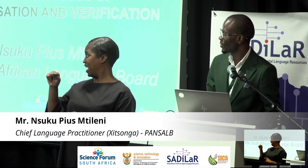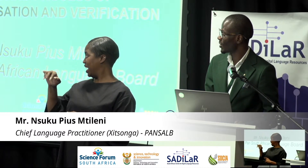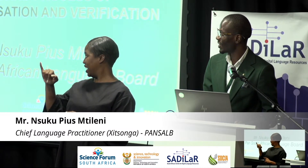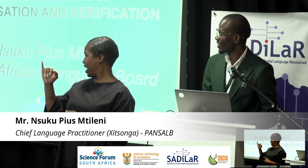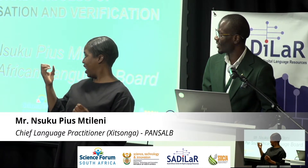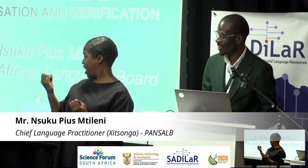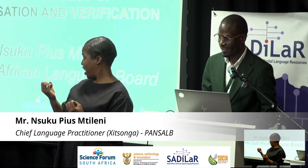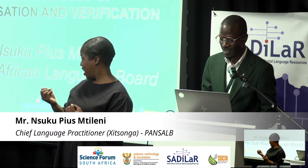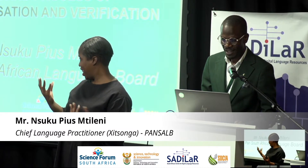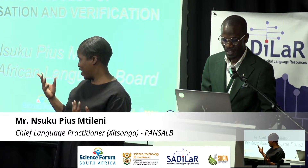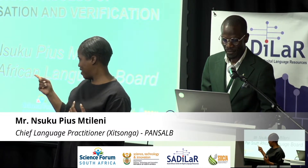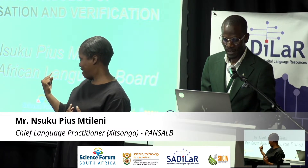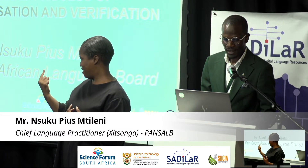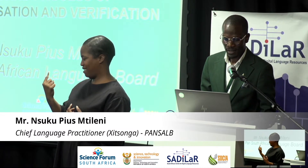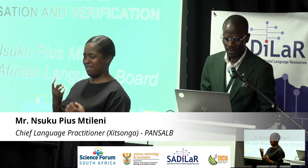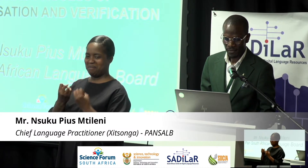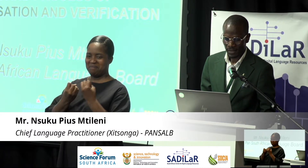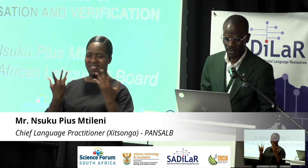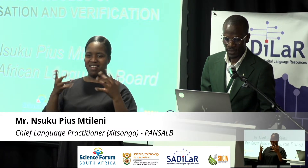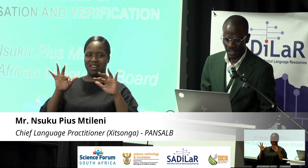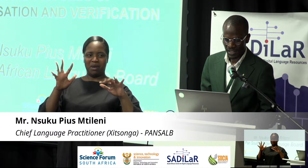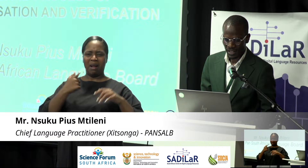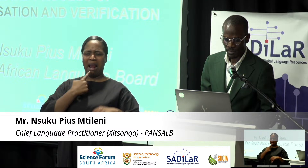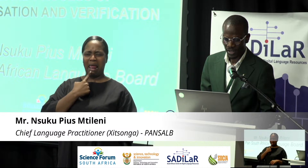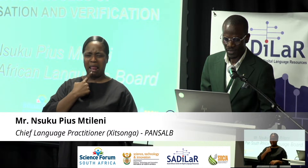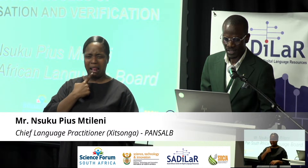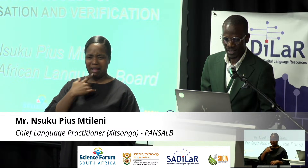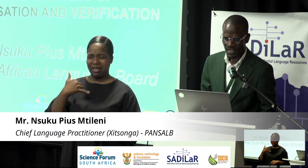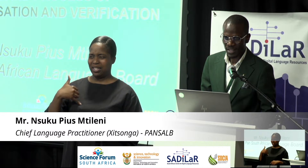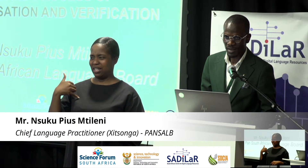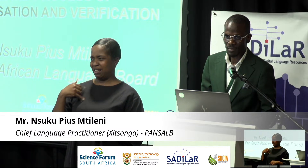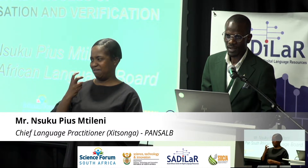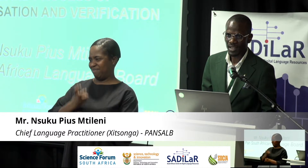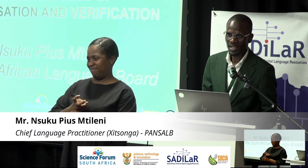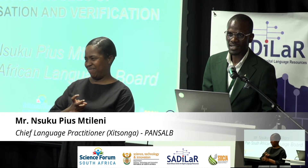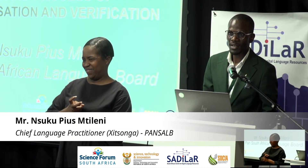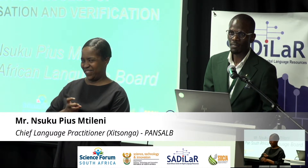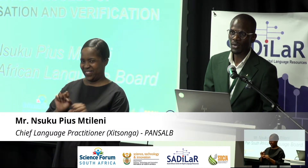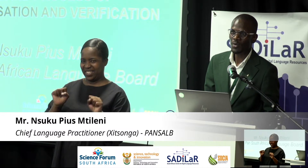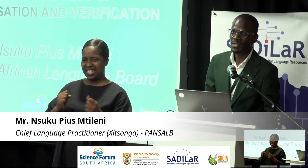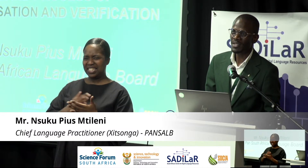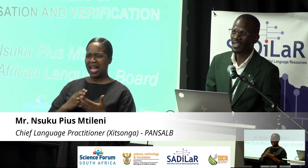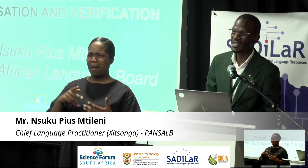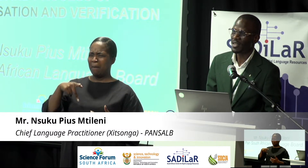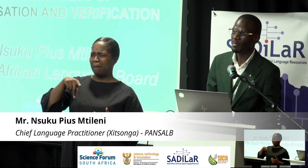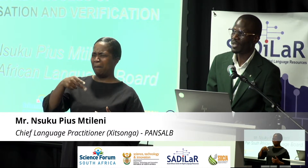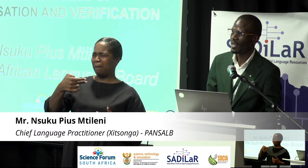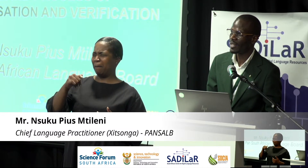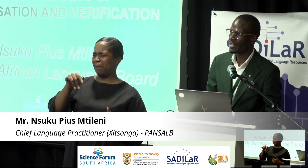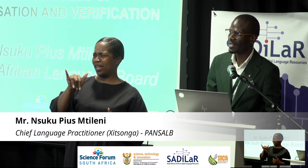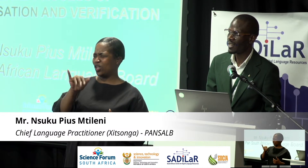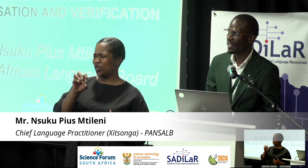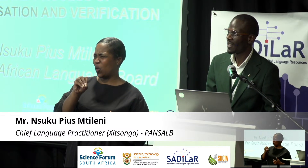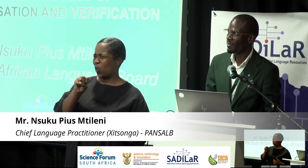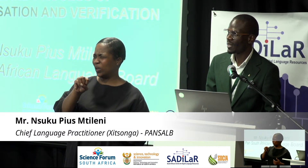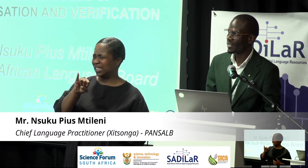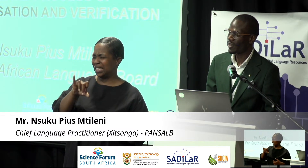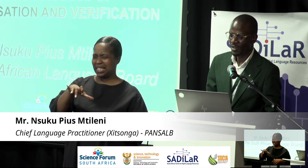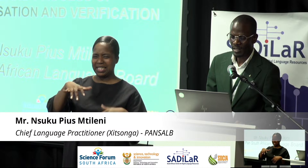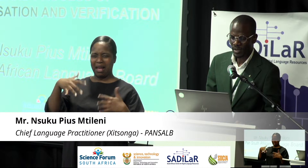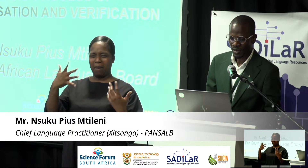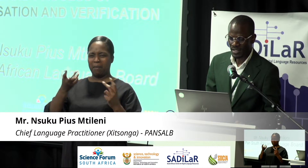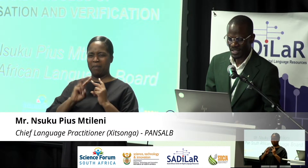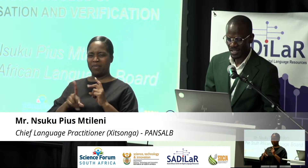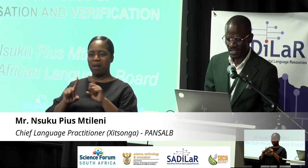lot of people have difficulty in pronouncing this name. Others say Pius, others say Pias, but